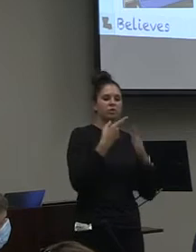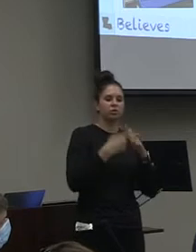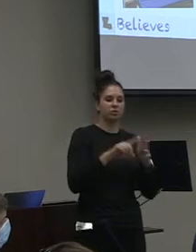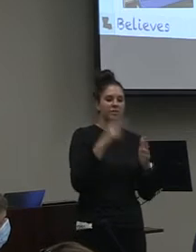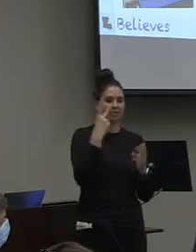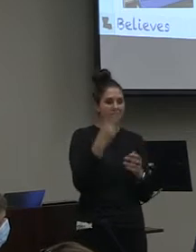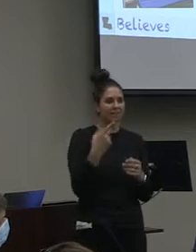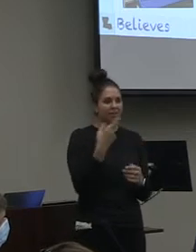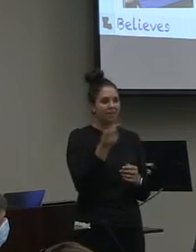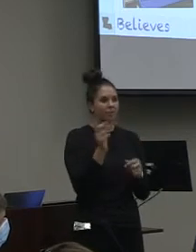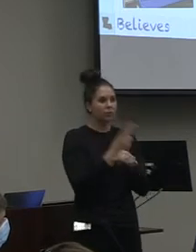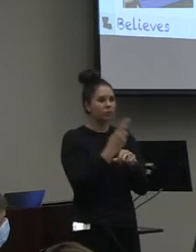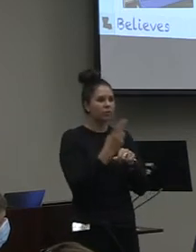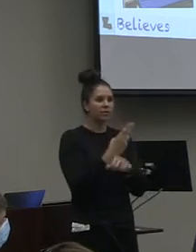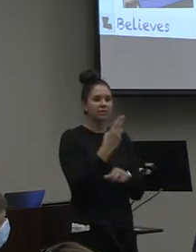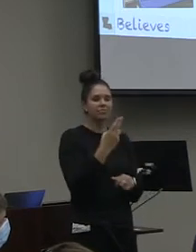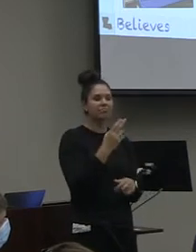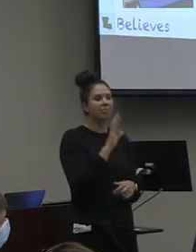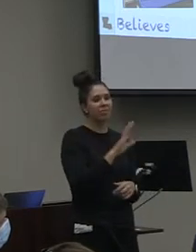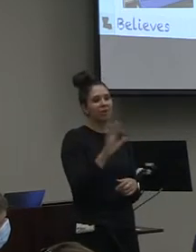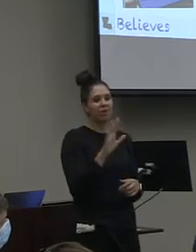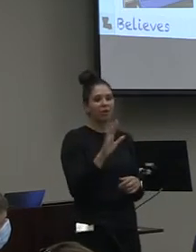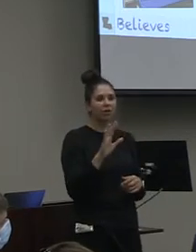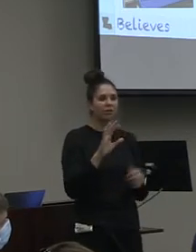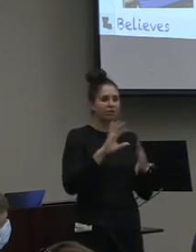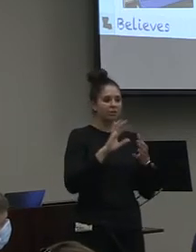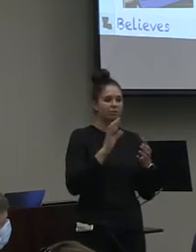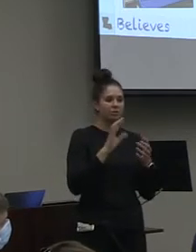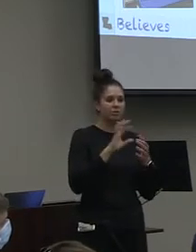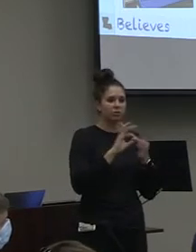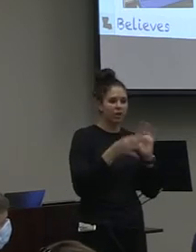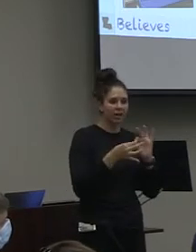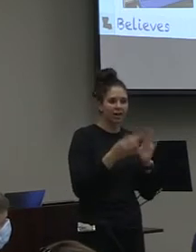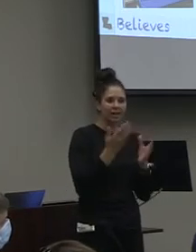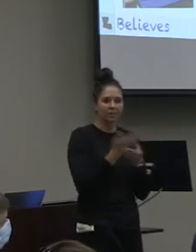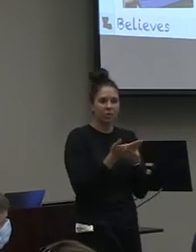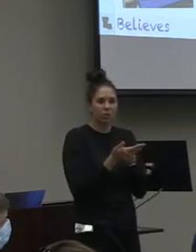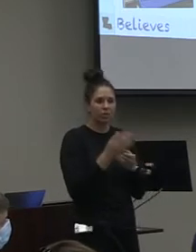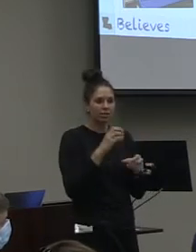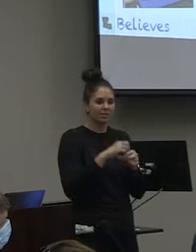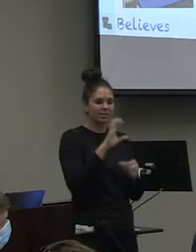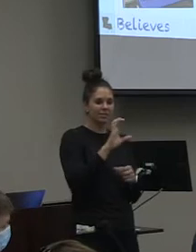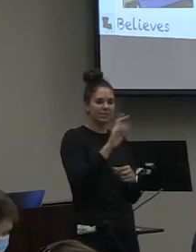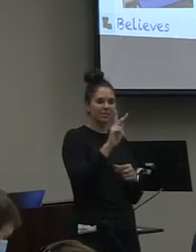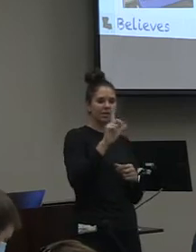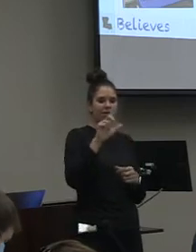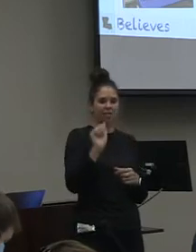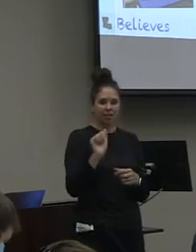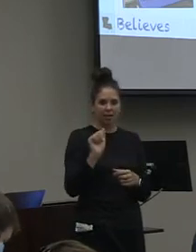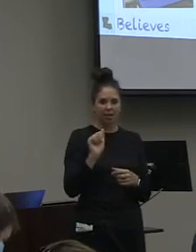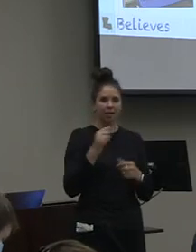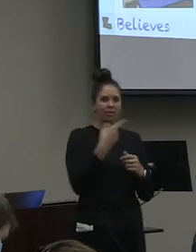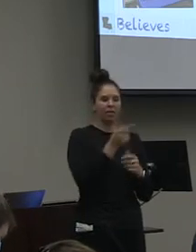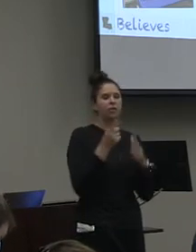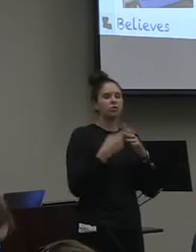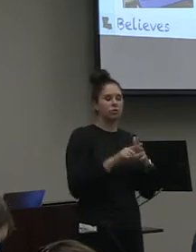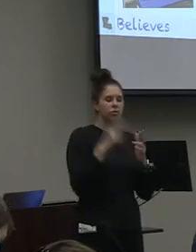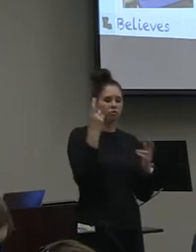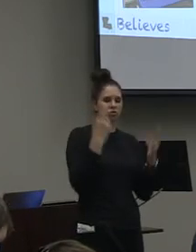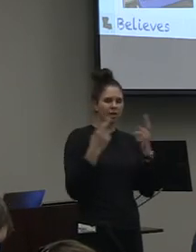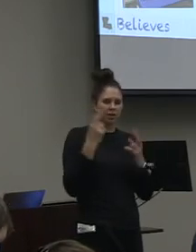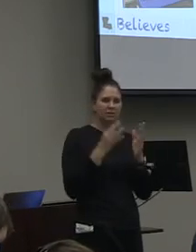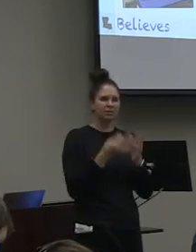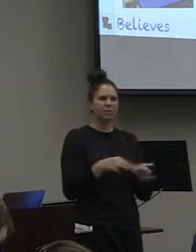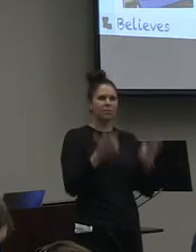them using, for example, their chaining folders in CKLA as they started to realize the importance